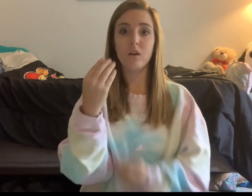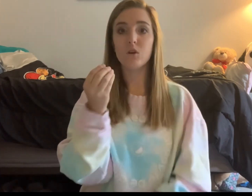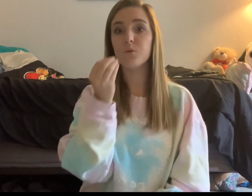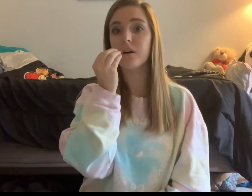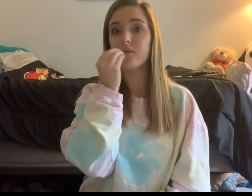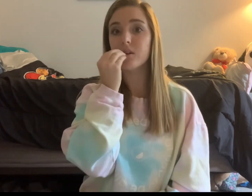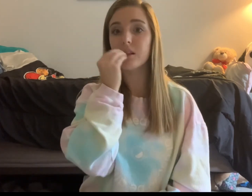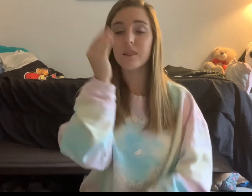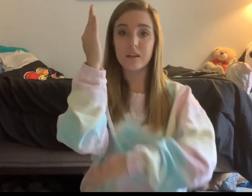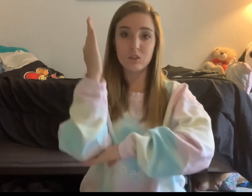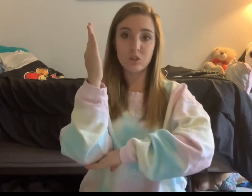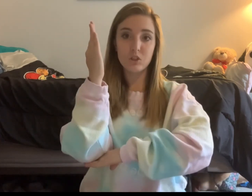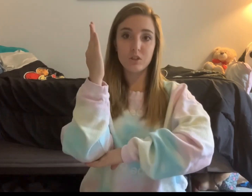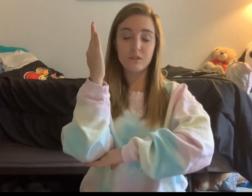You have lunch,